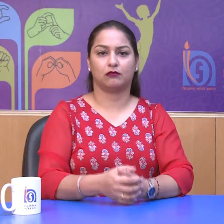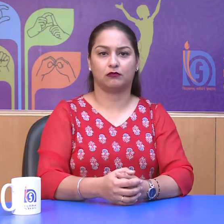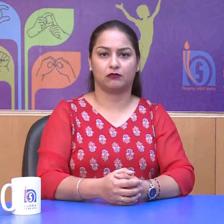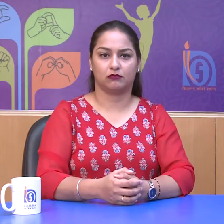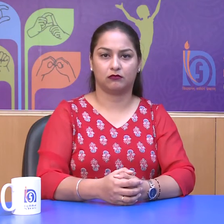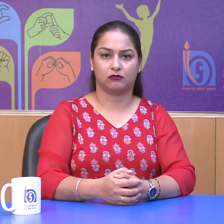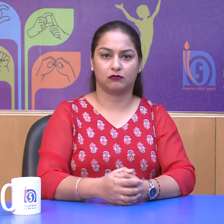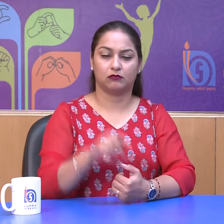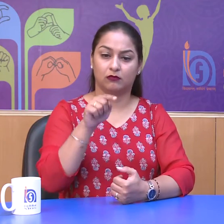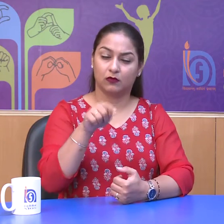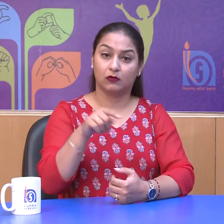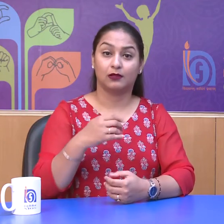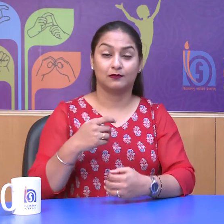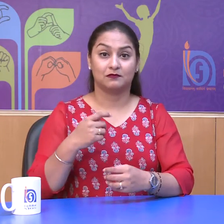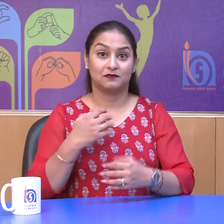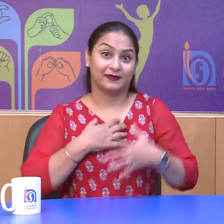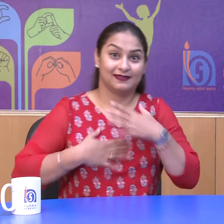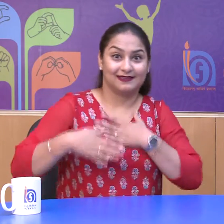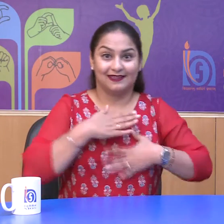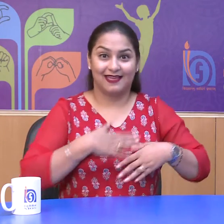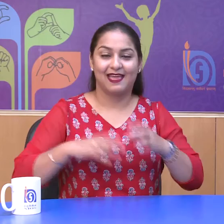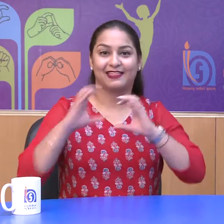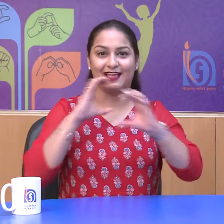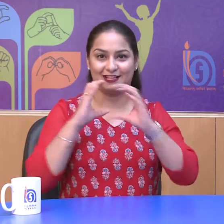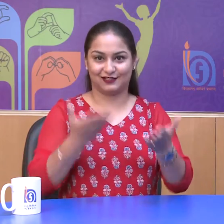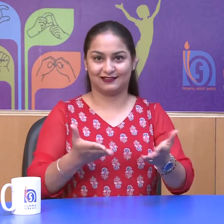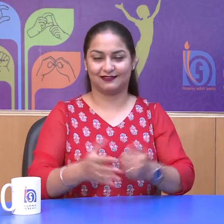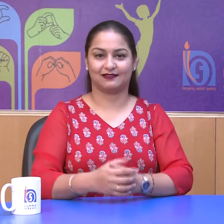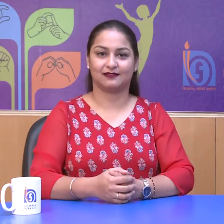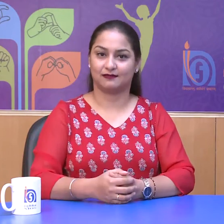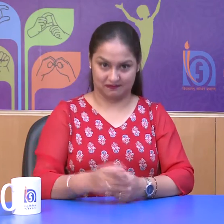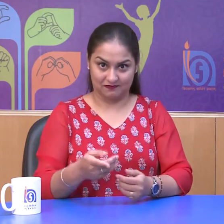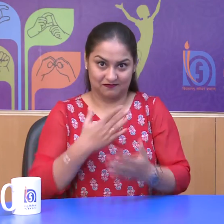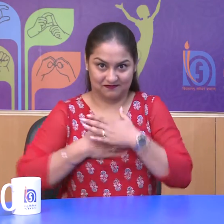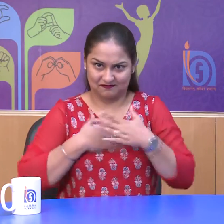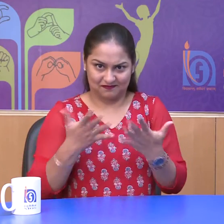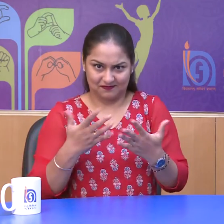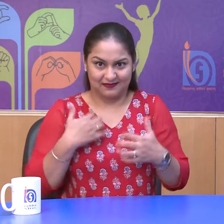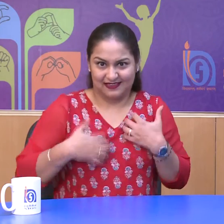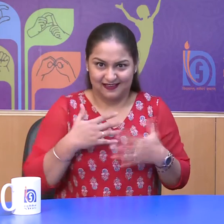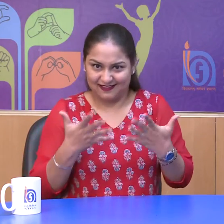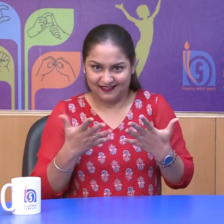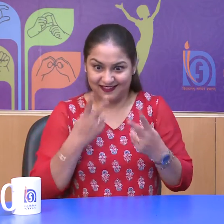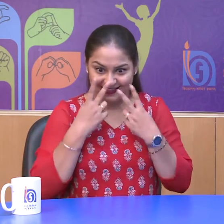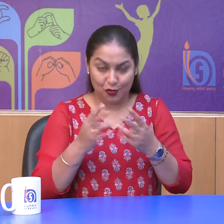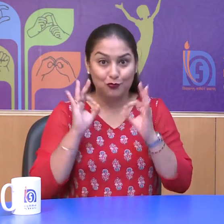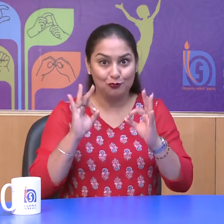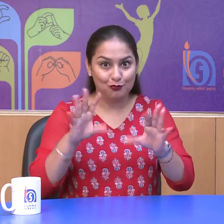It was an exciting discussion, was it not, dear learners? So, let